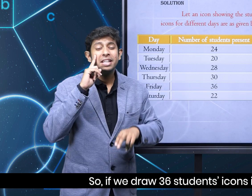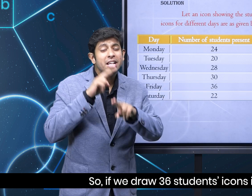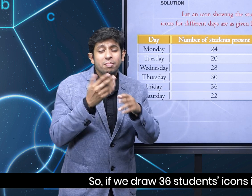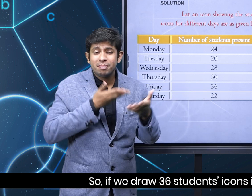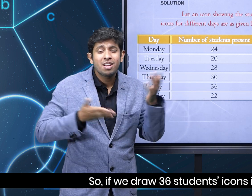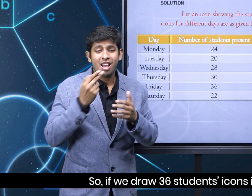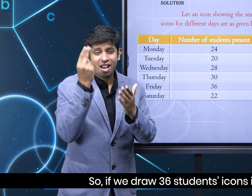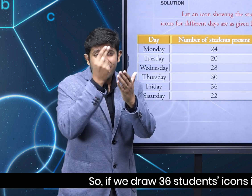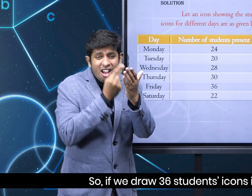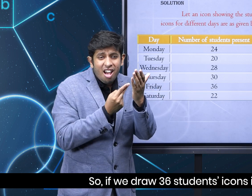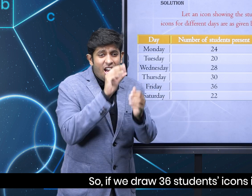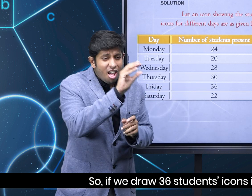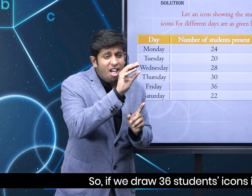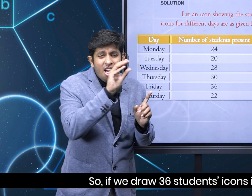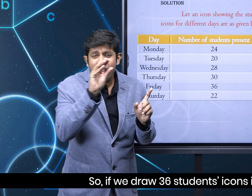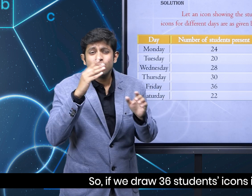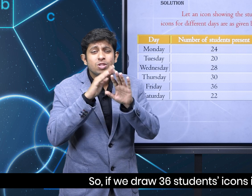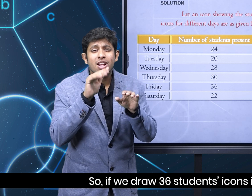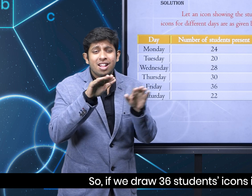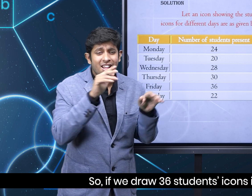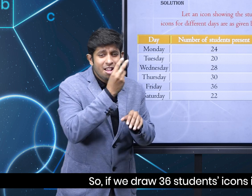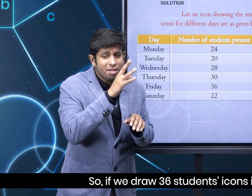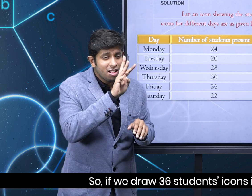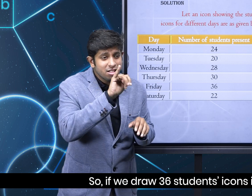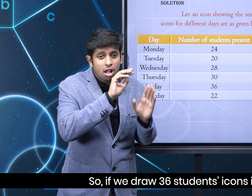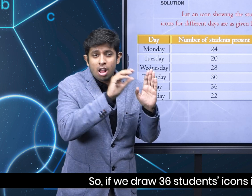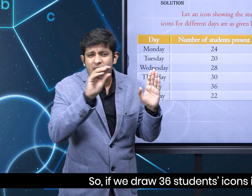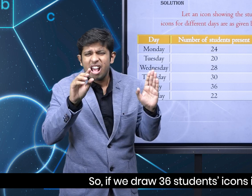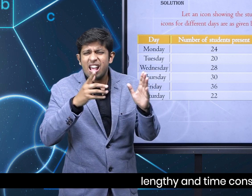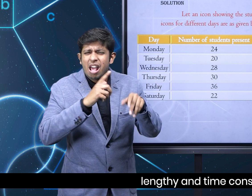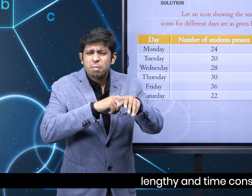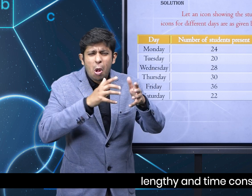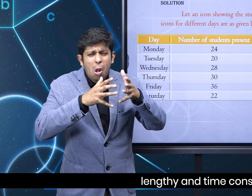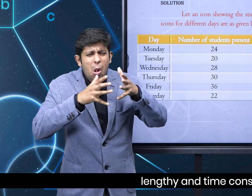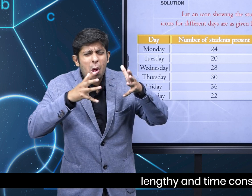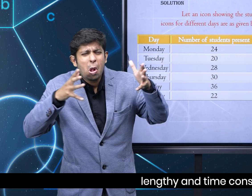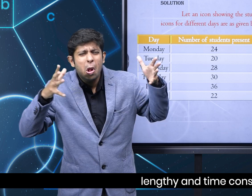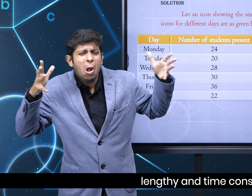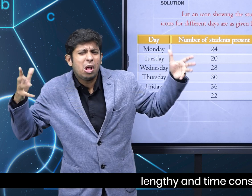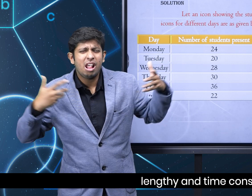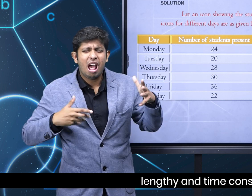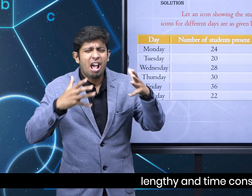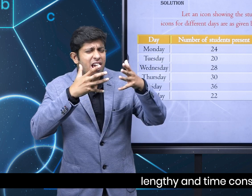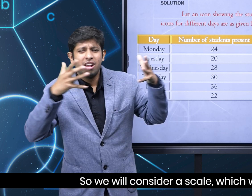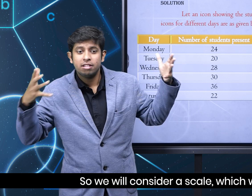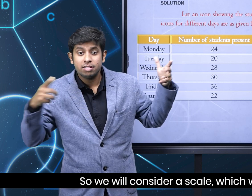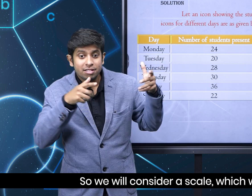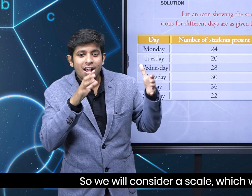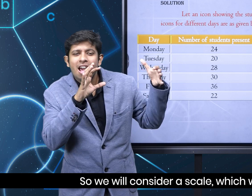So, if we draw 36 students' icons, it will be tiresome, lengthy and time consuming. So we will consider